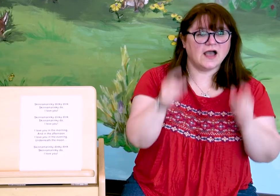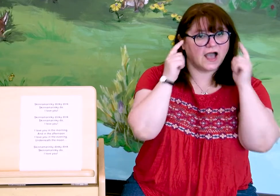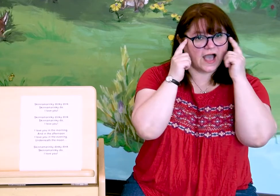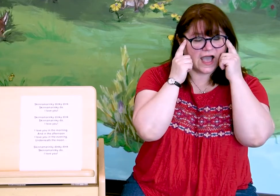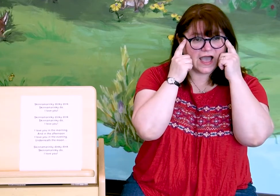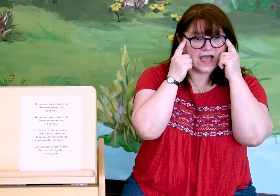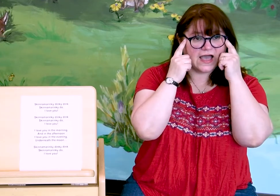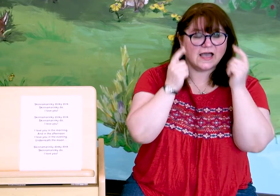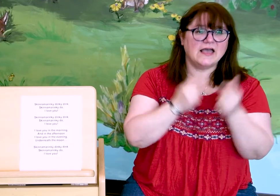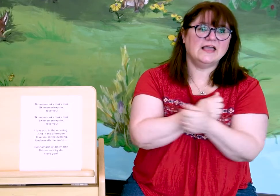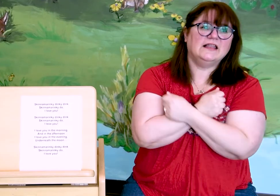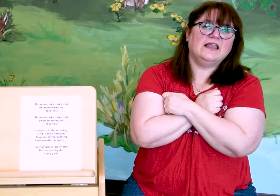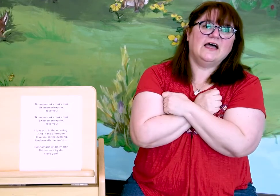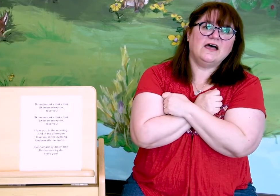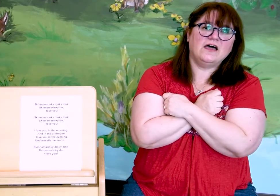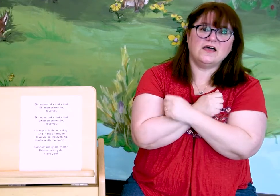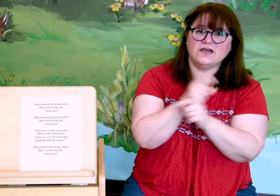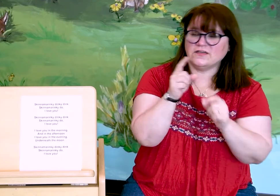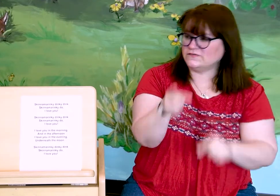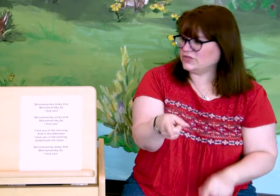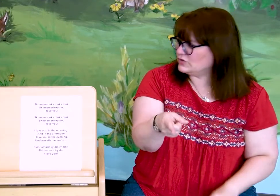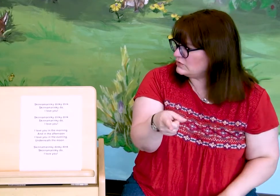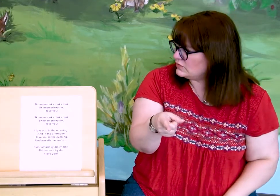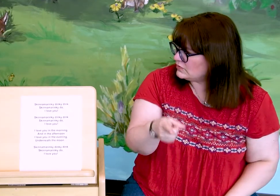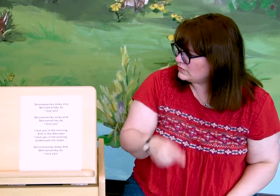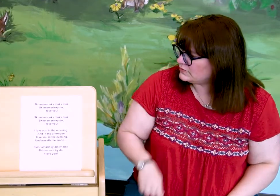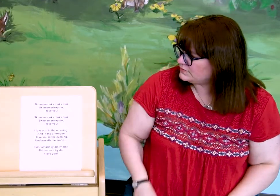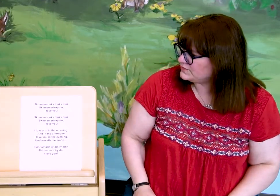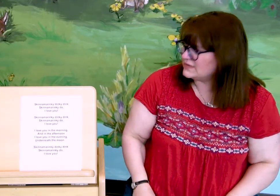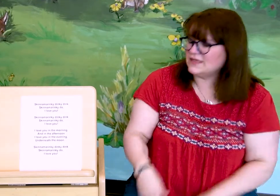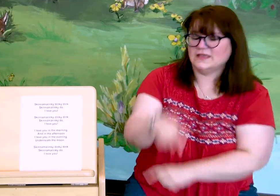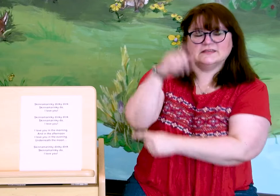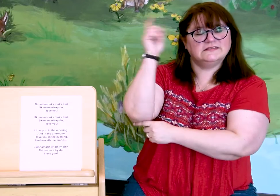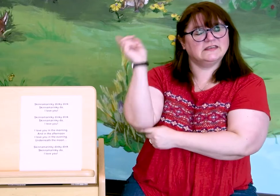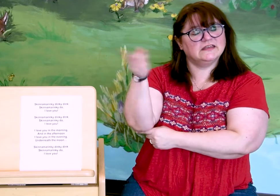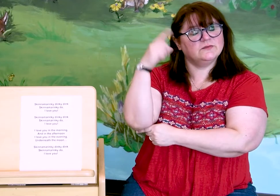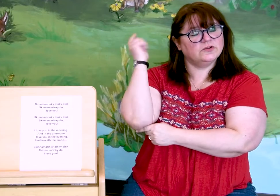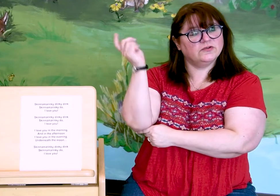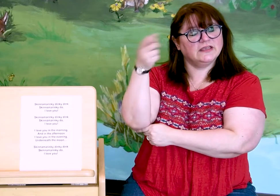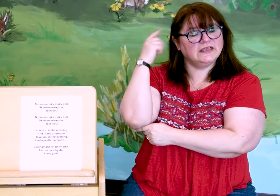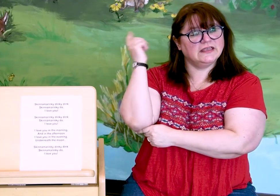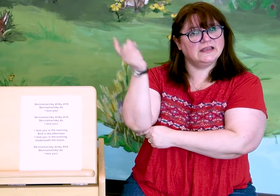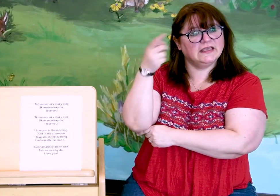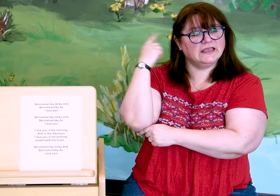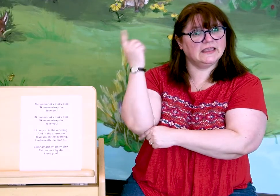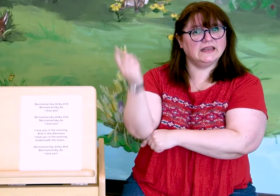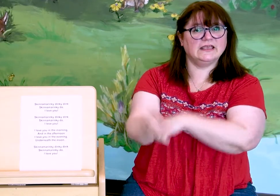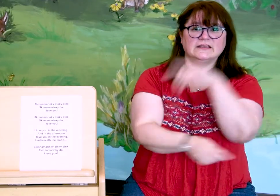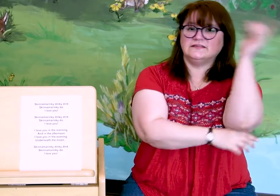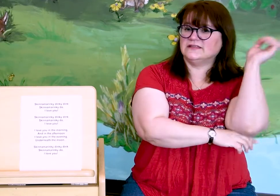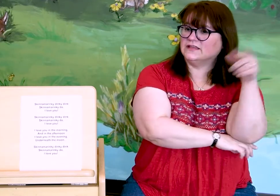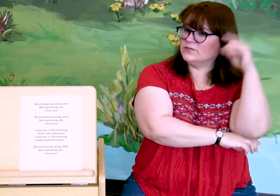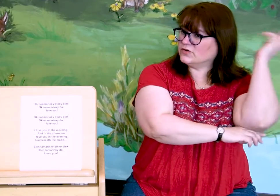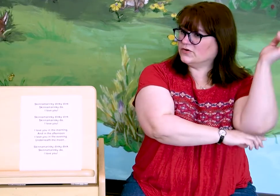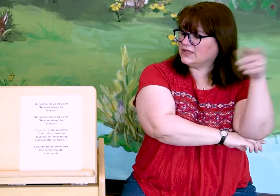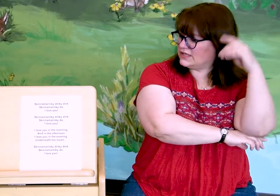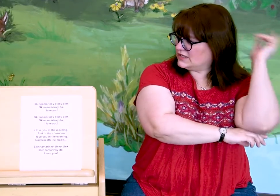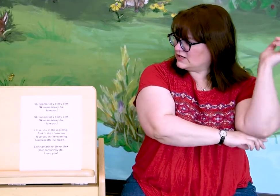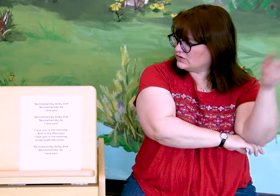I love you. Skinimarinky Dinkie Dink. Skinimarinky Doo.